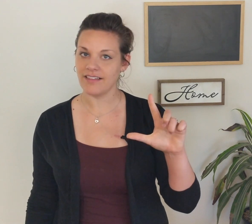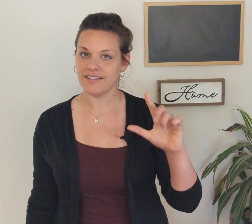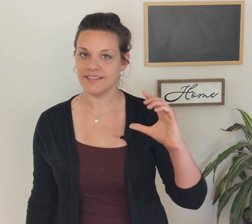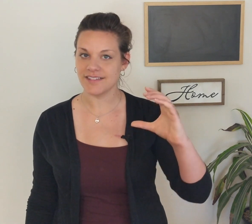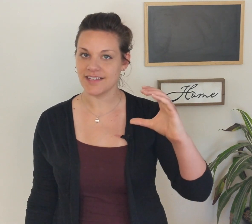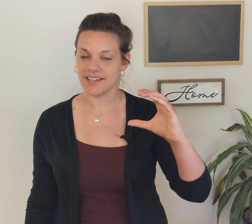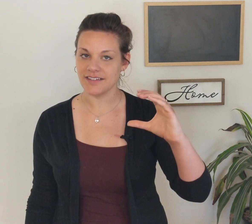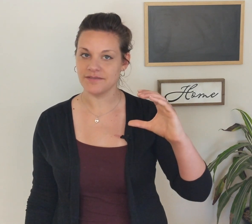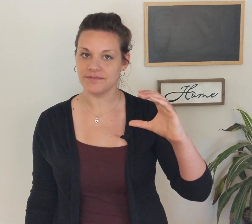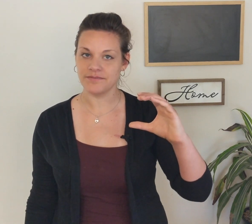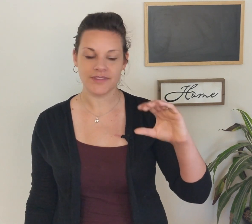SLC.